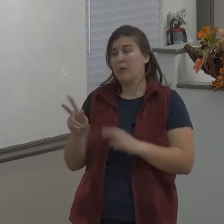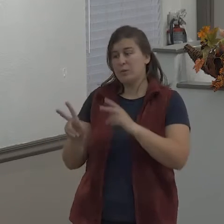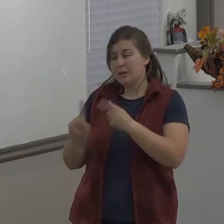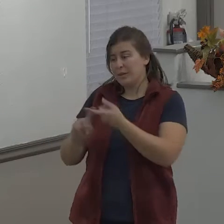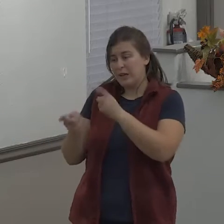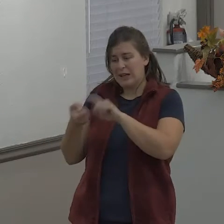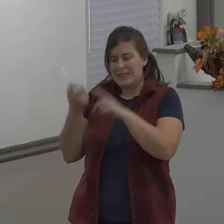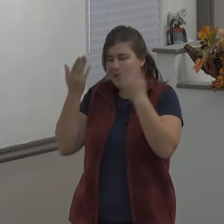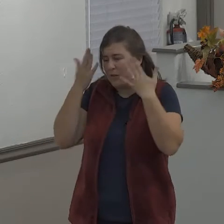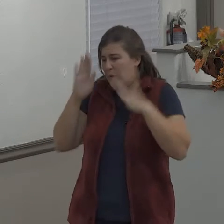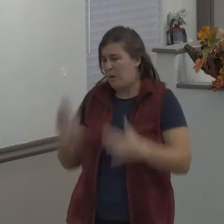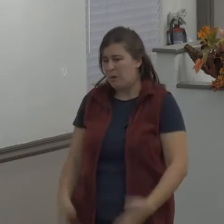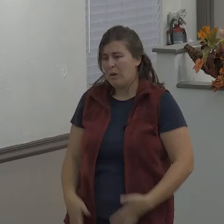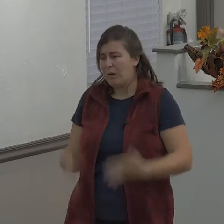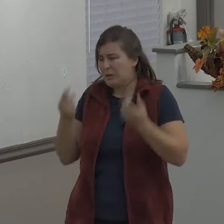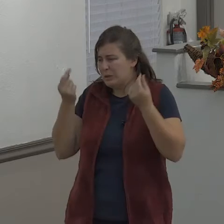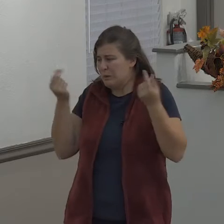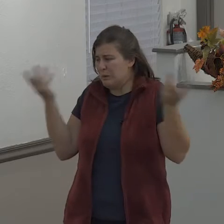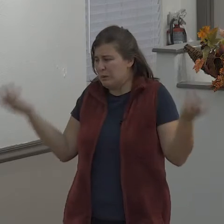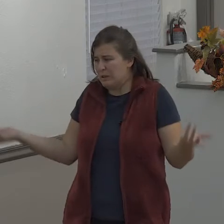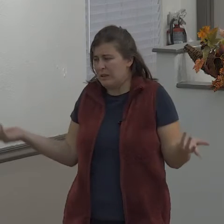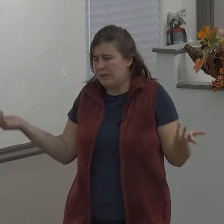I said, I don't know.